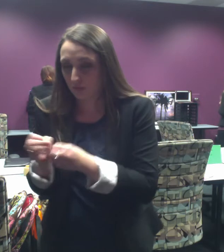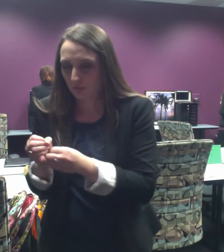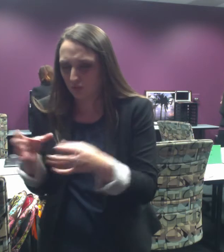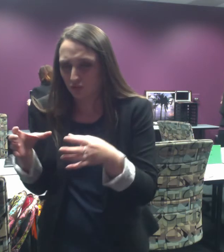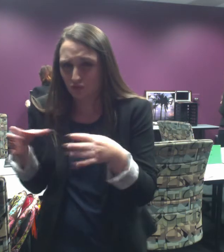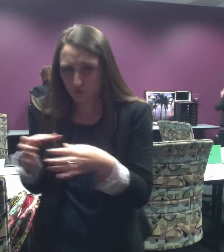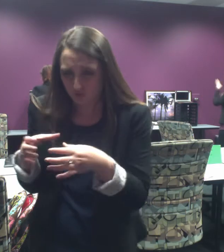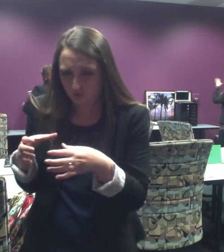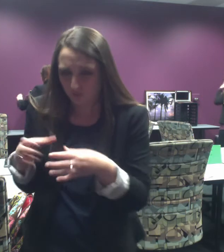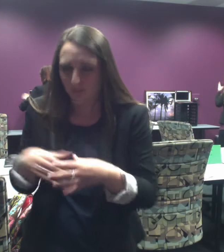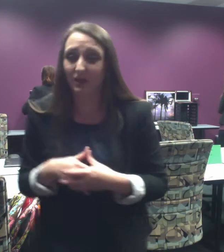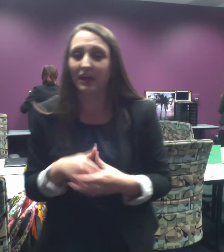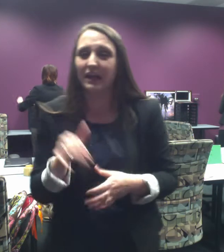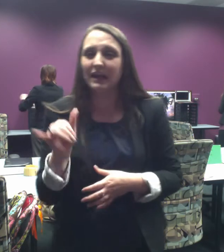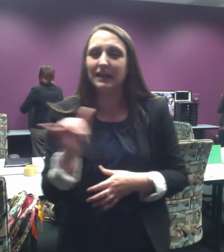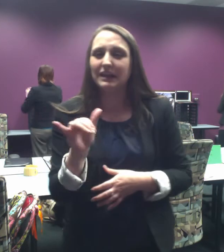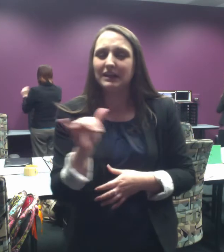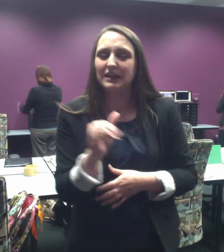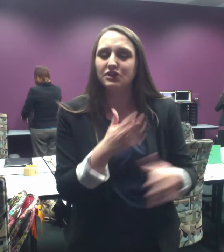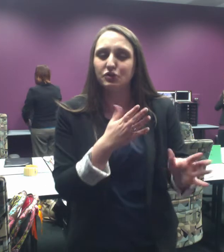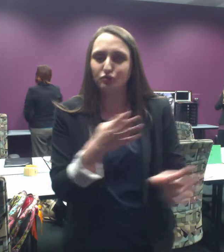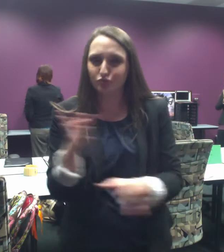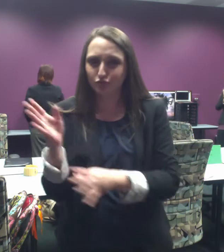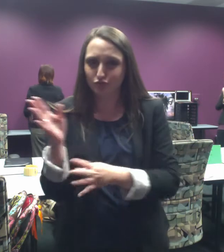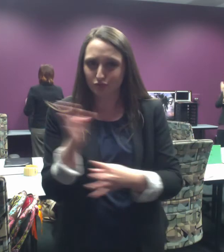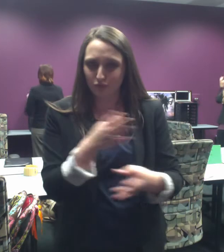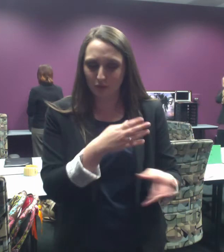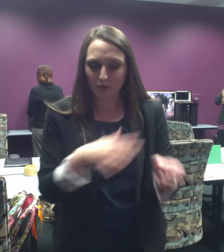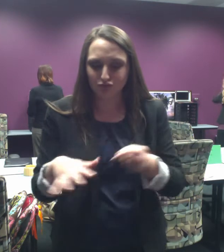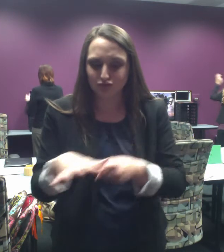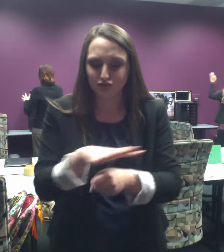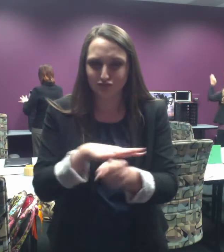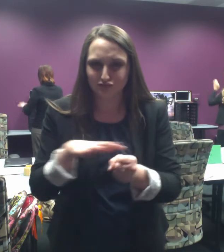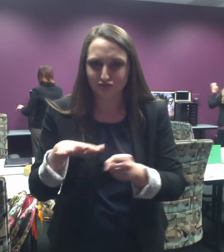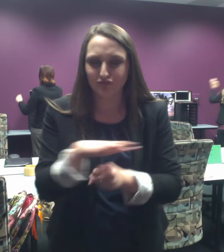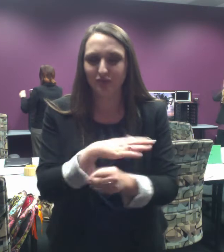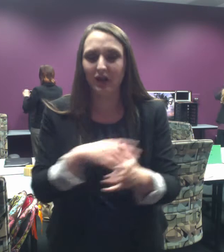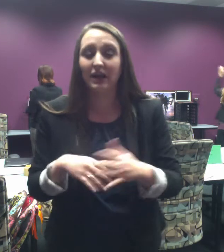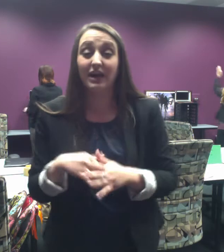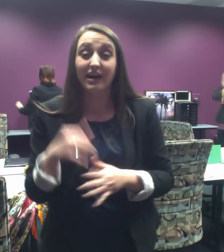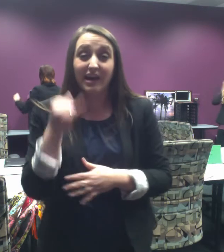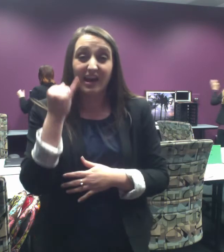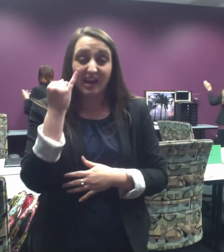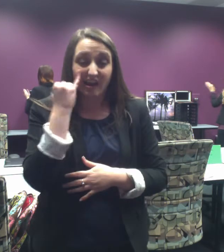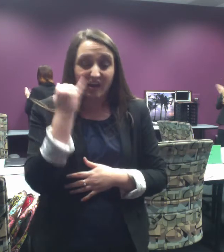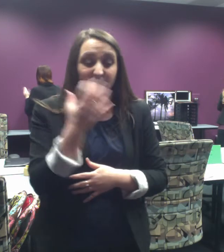molecules. If there's more space between the air molecules, what does that mean that you can put in those spaces?